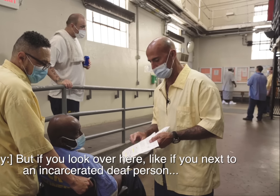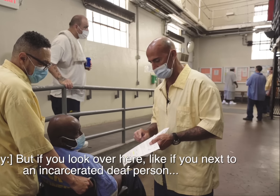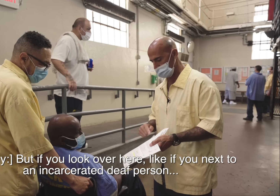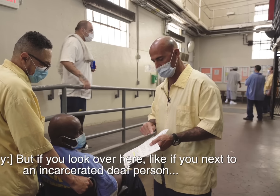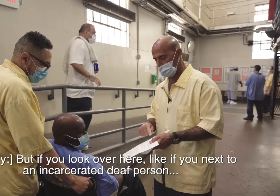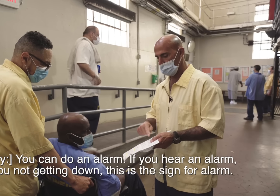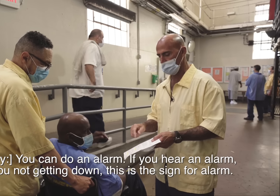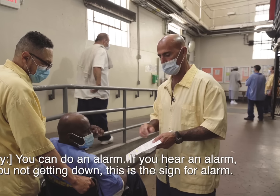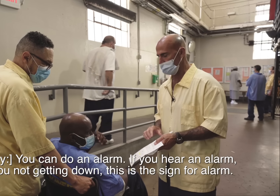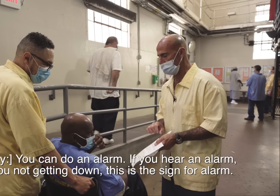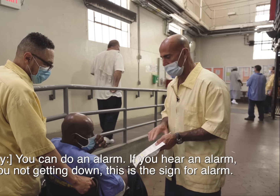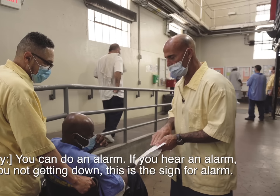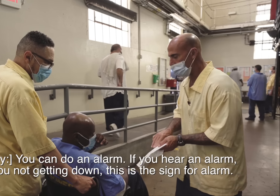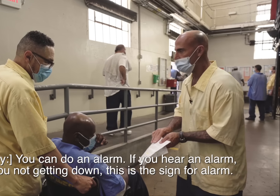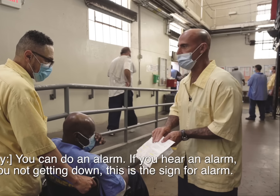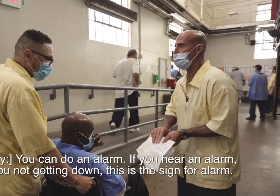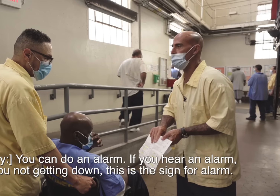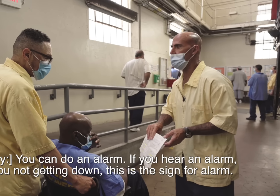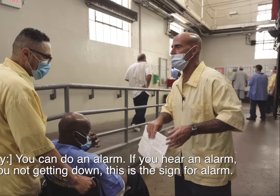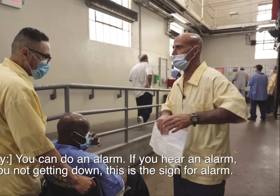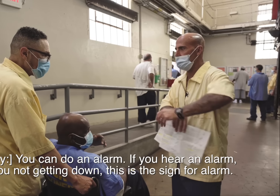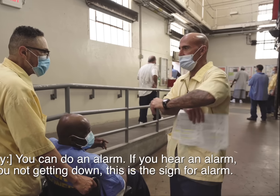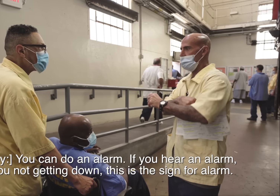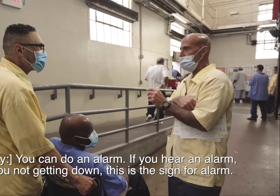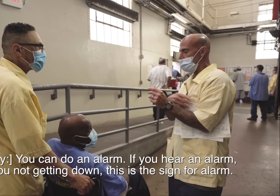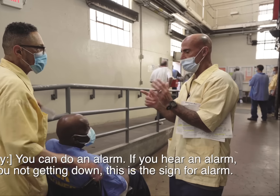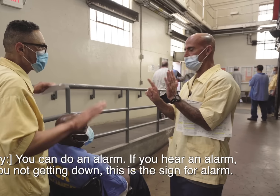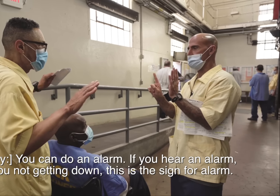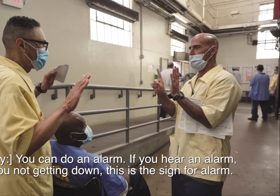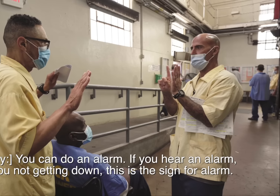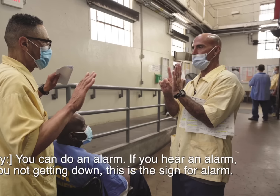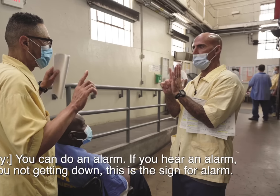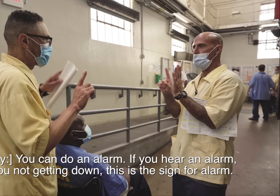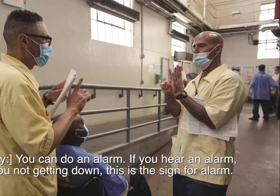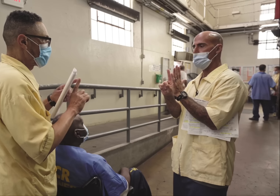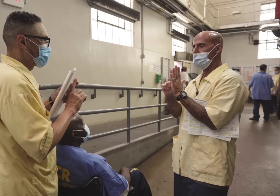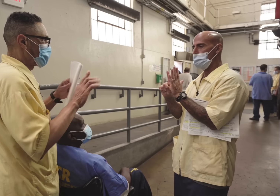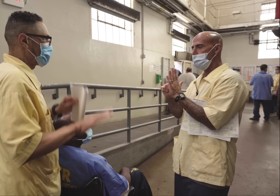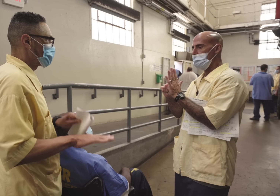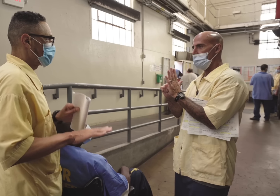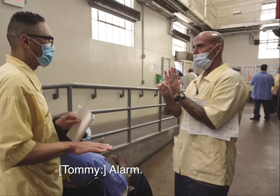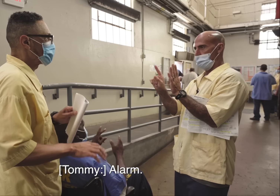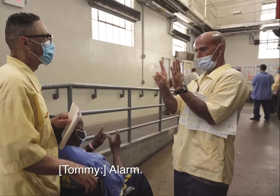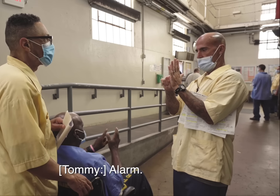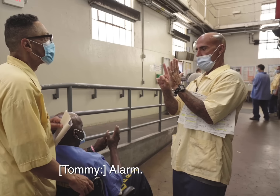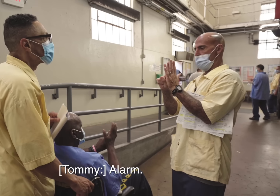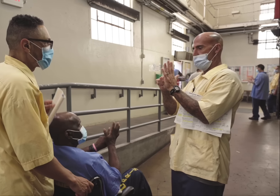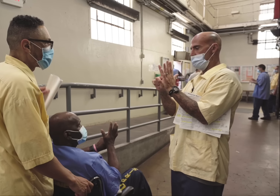person, you can do alarm. If you hear alarm and they're not getting down, this is a sign for alarm. Alarm. Just